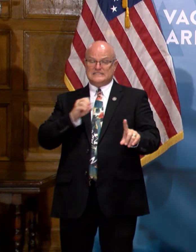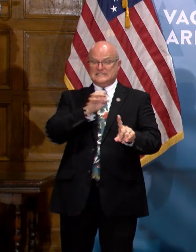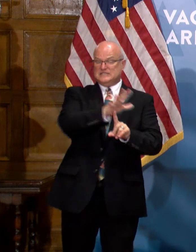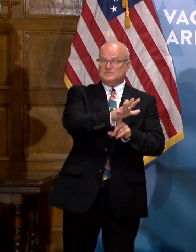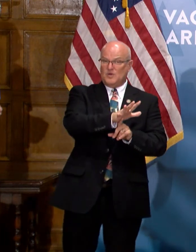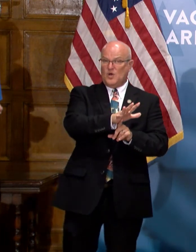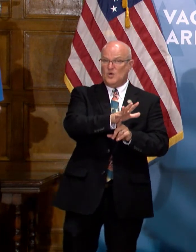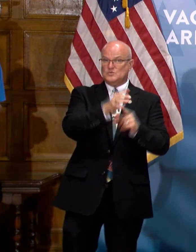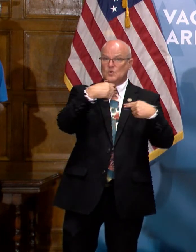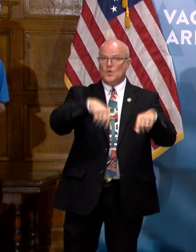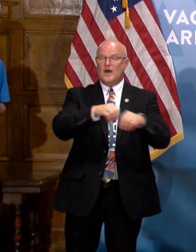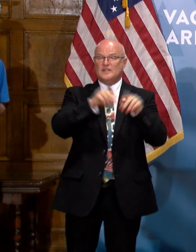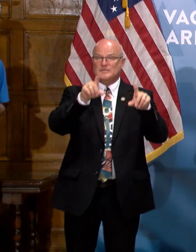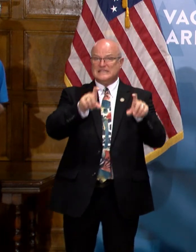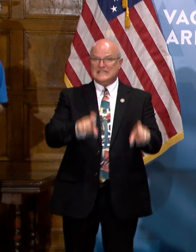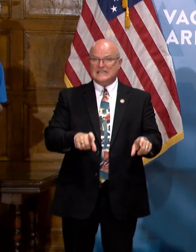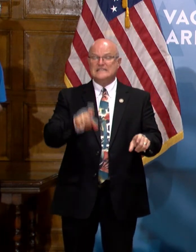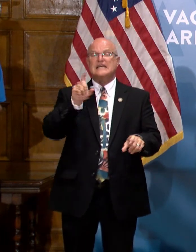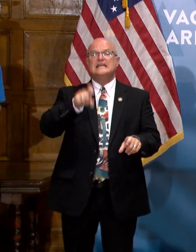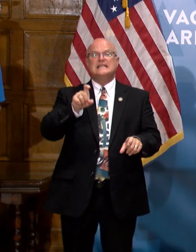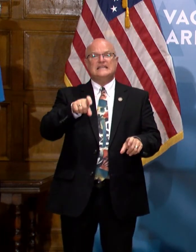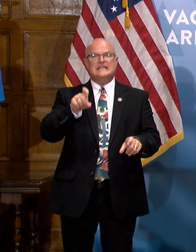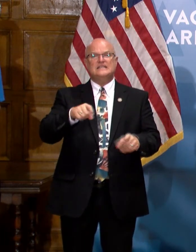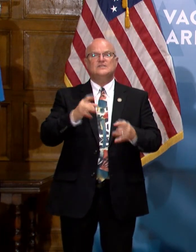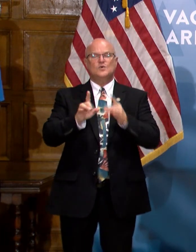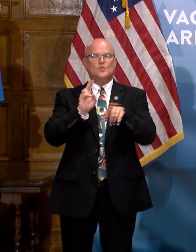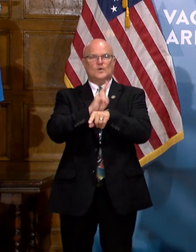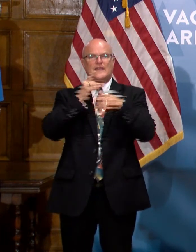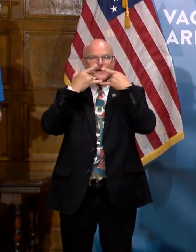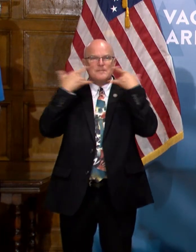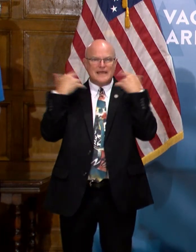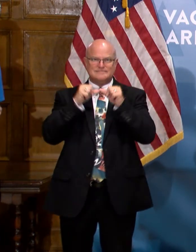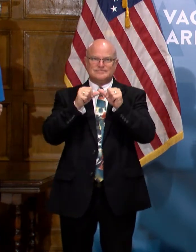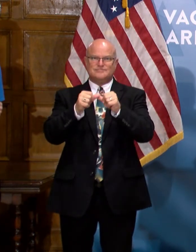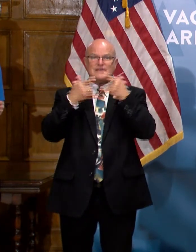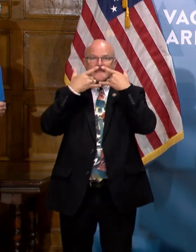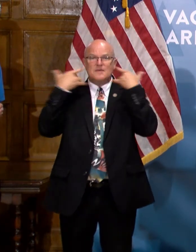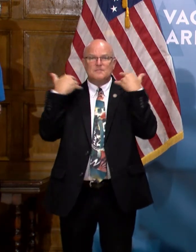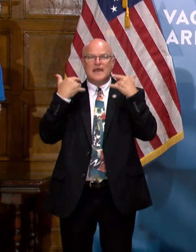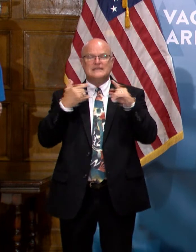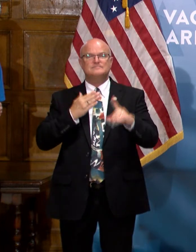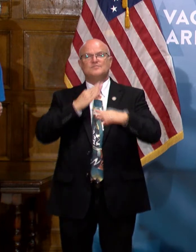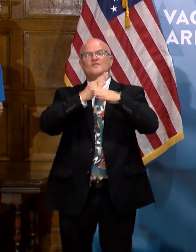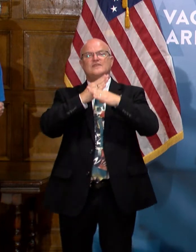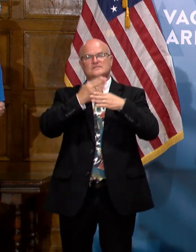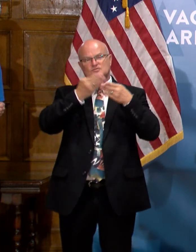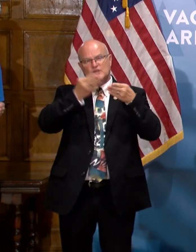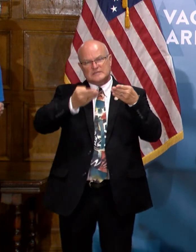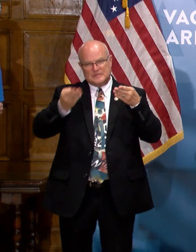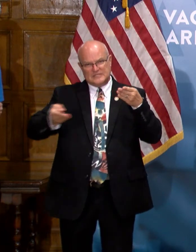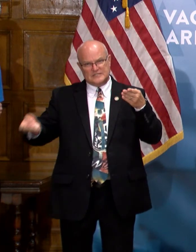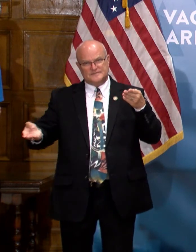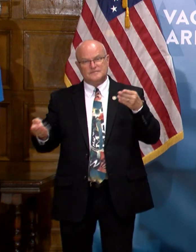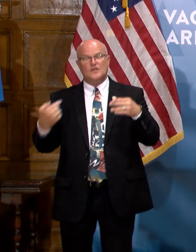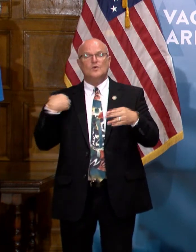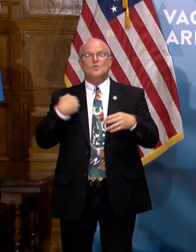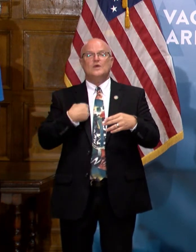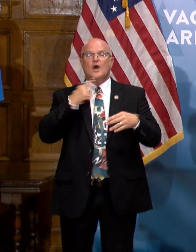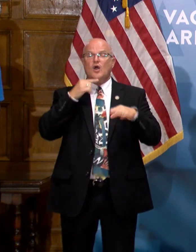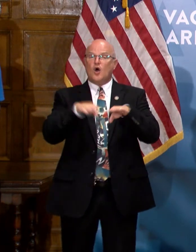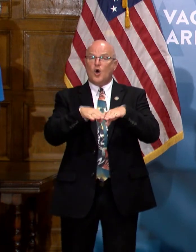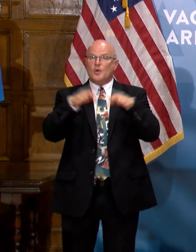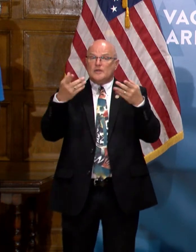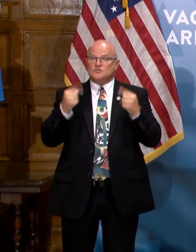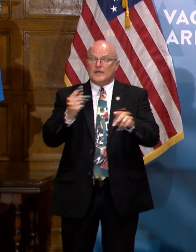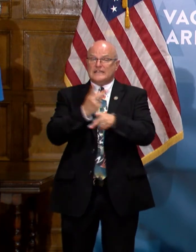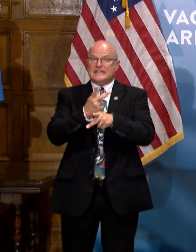exposed while they're being tested needed to wear the mask, and we know that the mask prevents transmission. So we are opening it up. We're